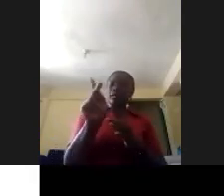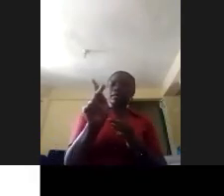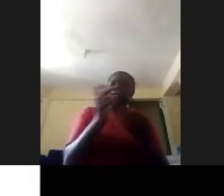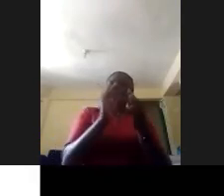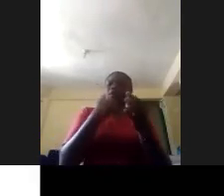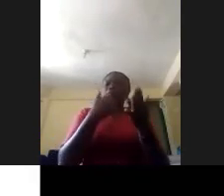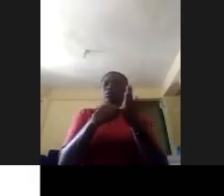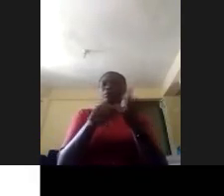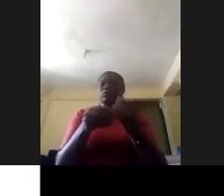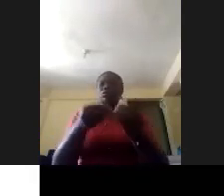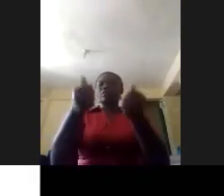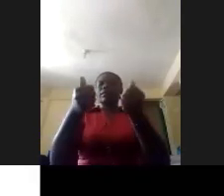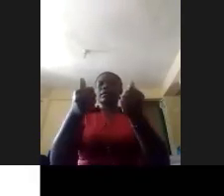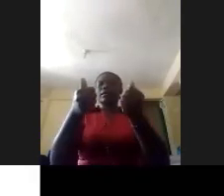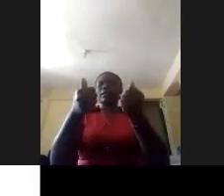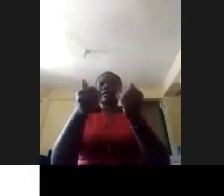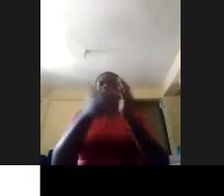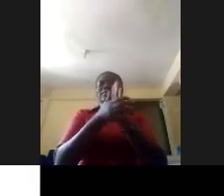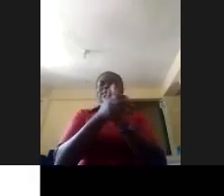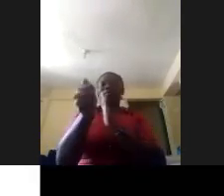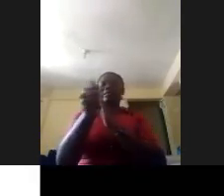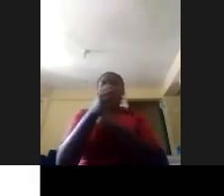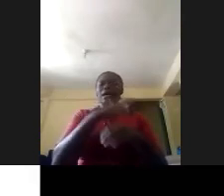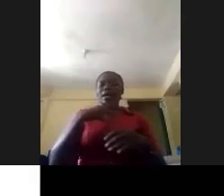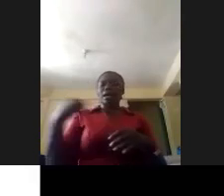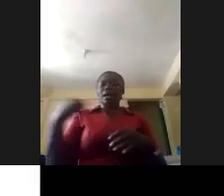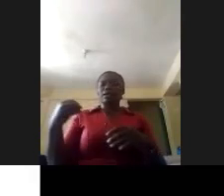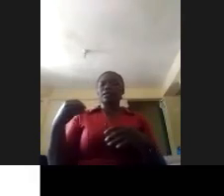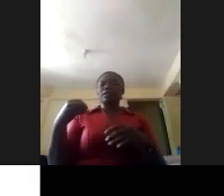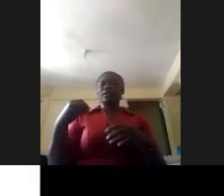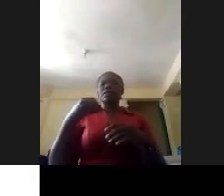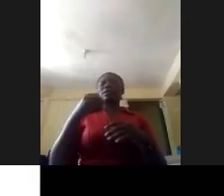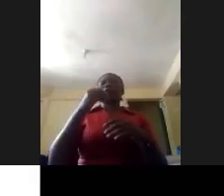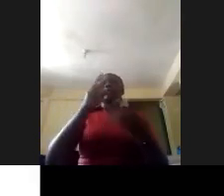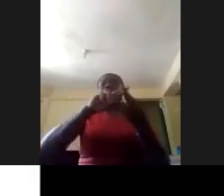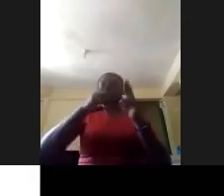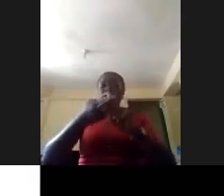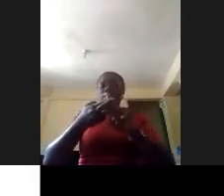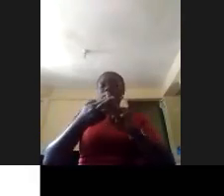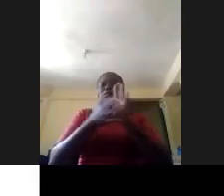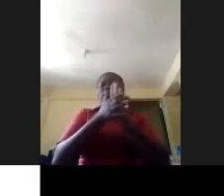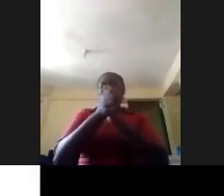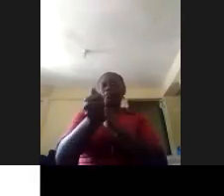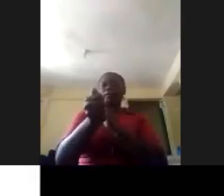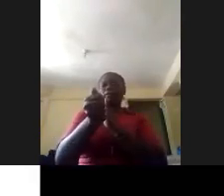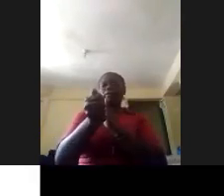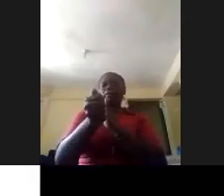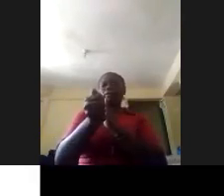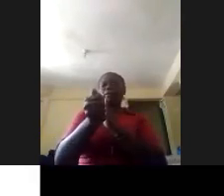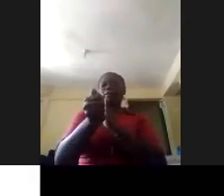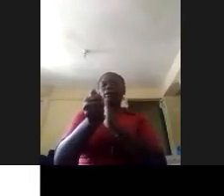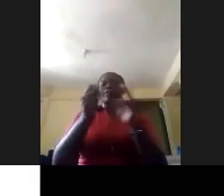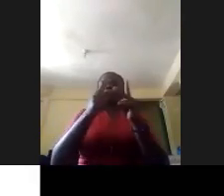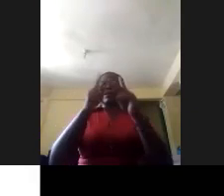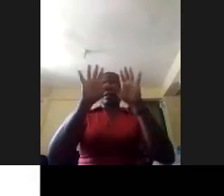solving skills and interpersonal skills. Yeah, and interpersonal skills are very crucial